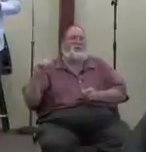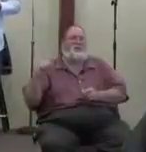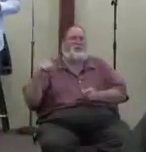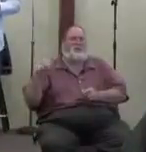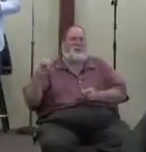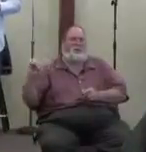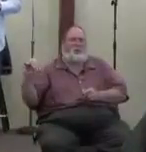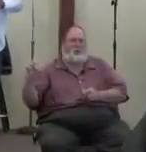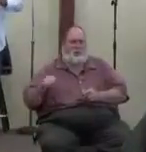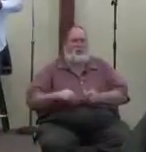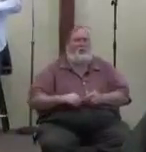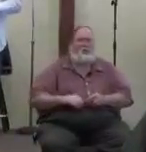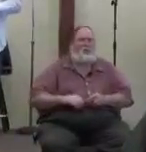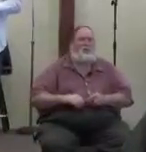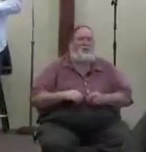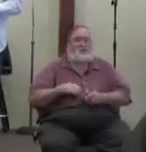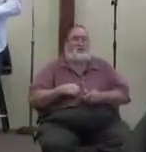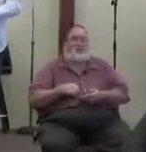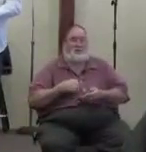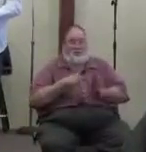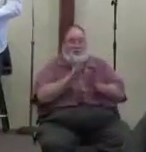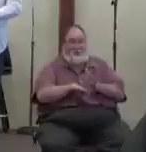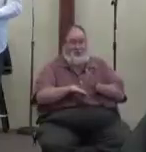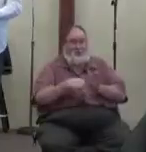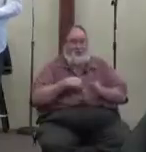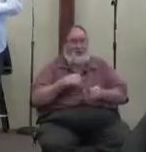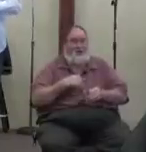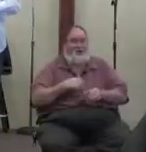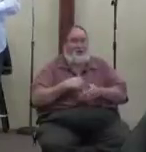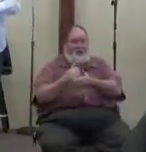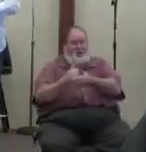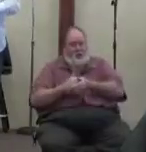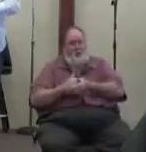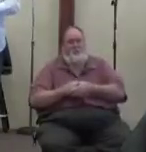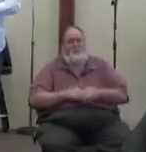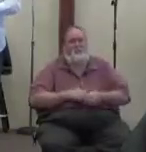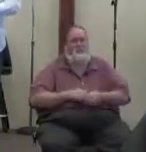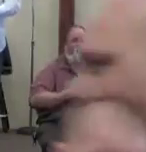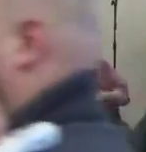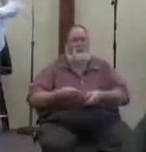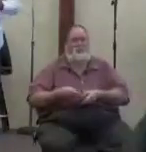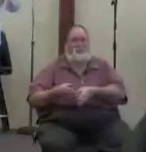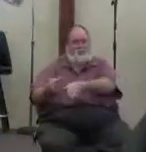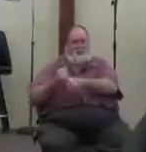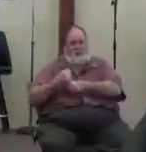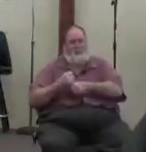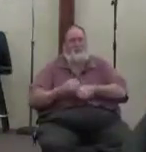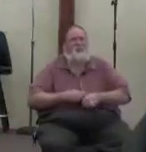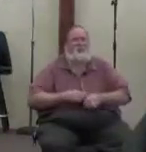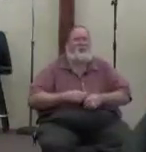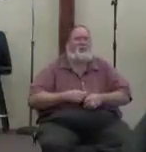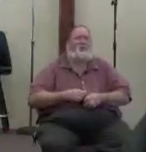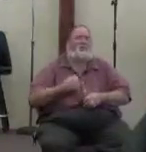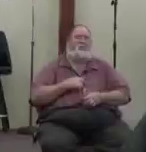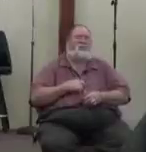go up and get that. So if some of you could jump in the truck and go with me, I'd appreciate it. We'll meet at the new church